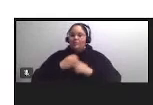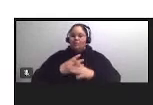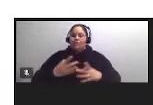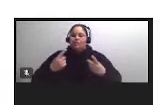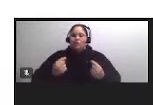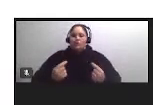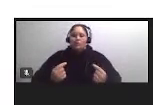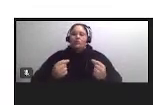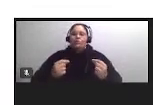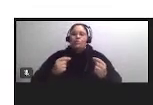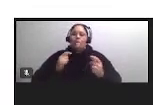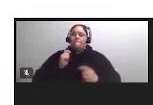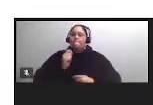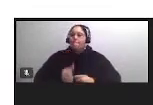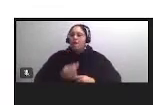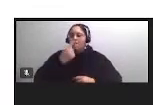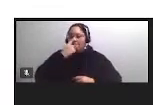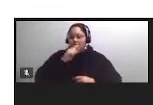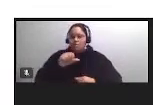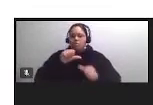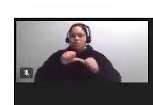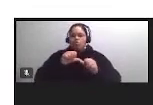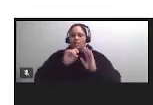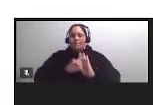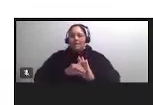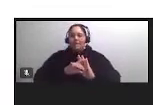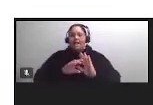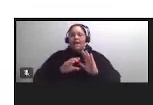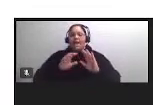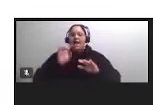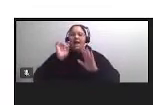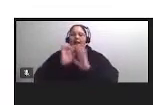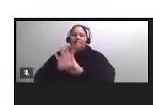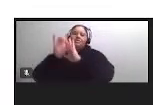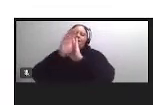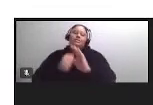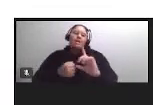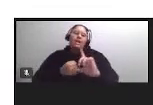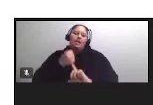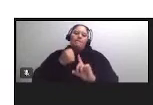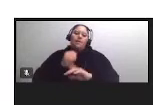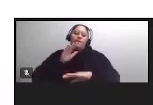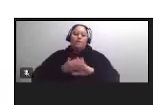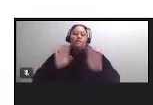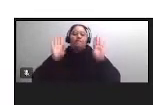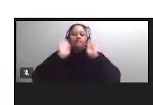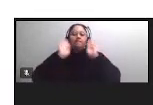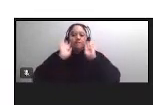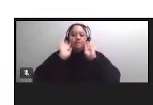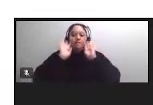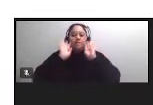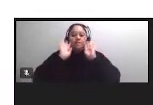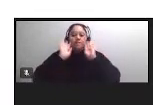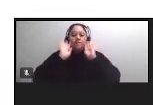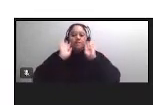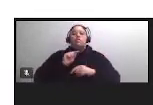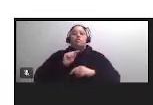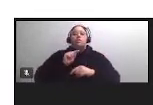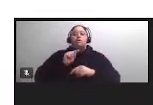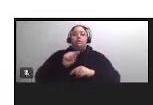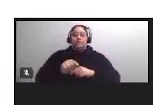started doing paid for social media advertising campaigns on Facebook. And